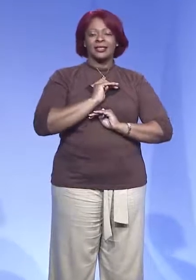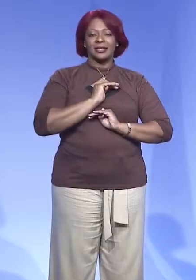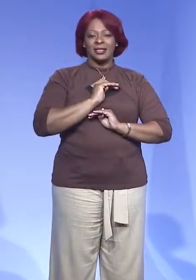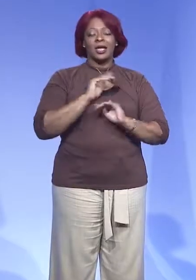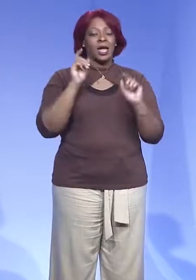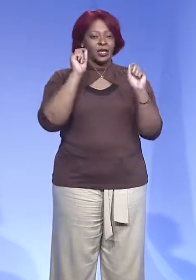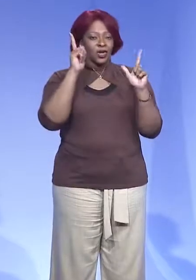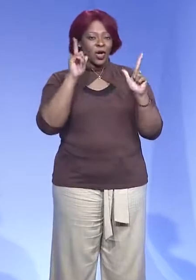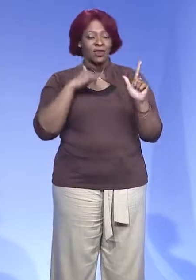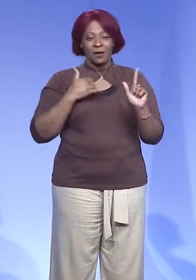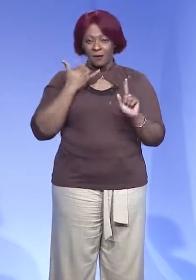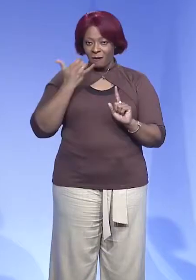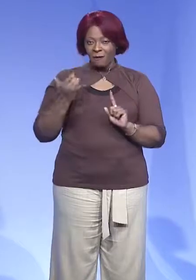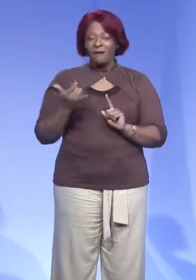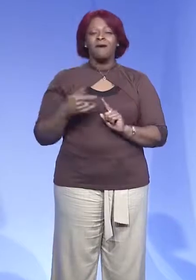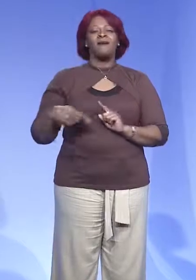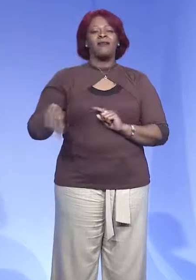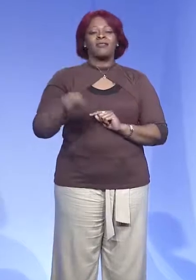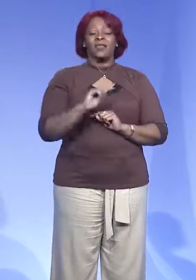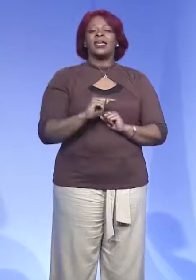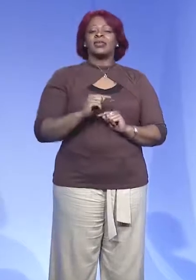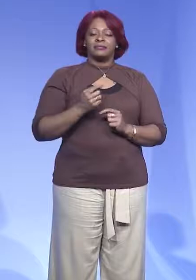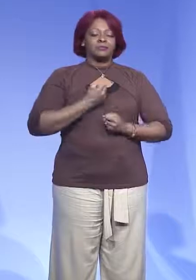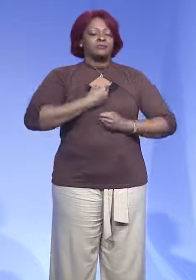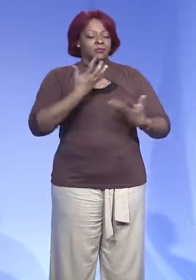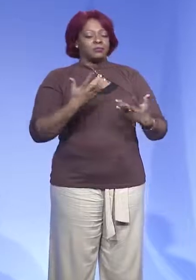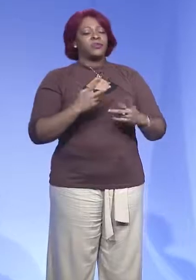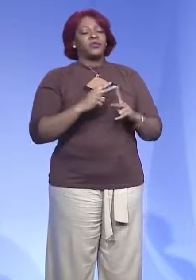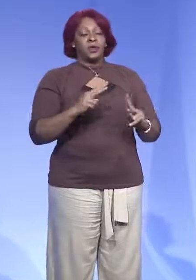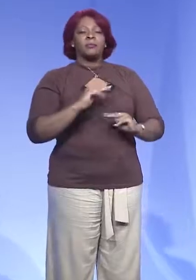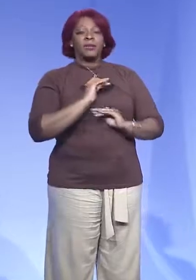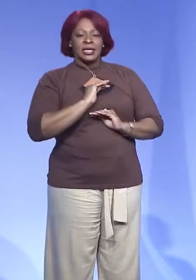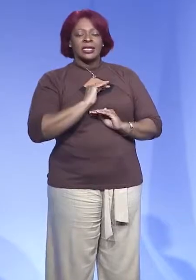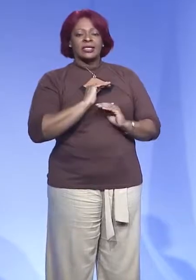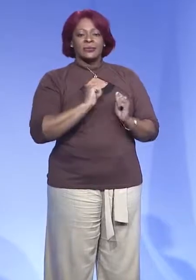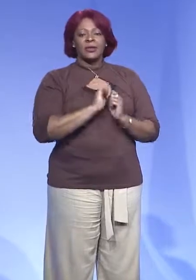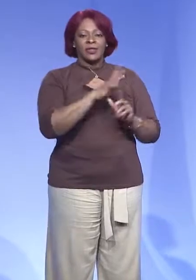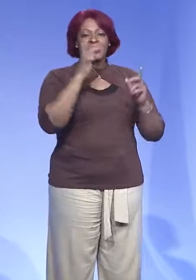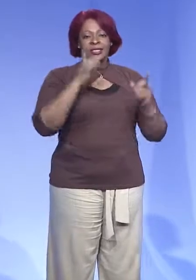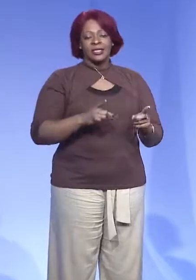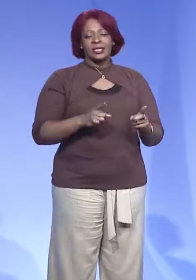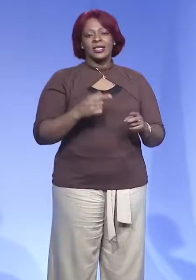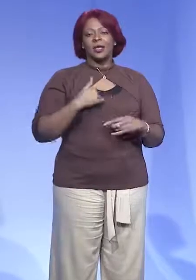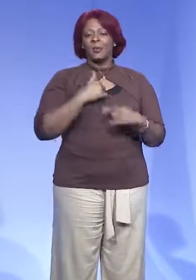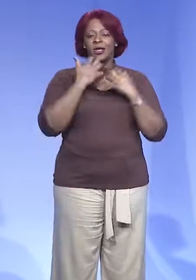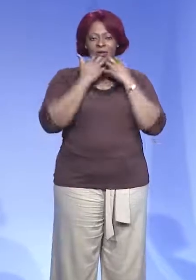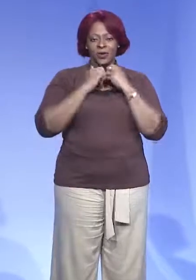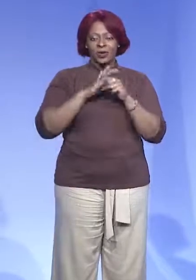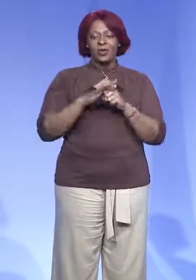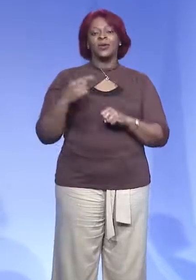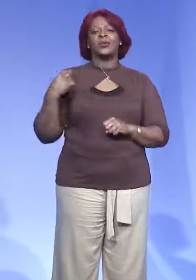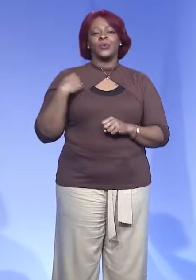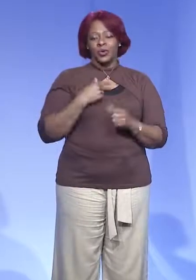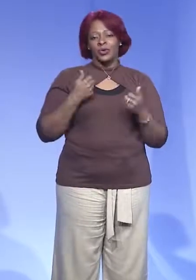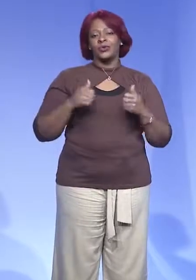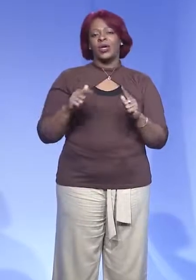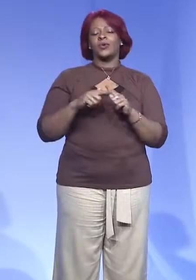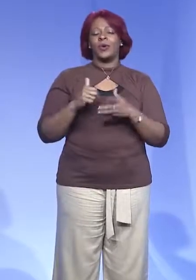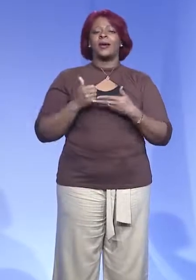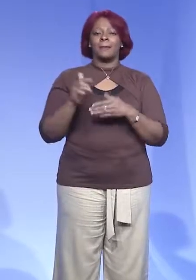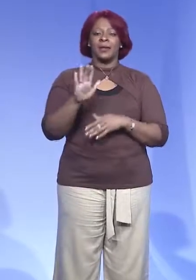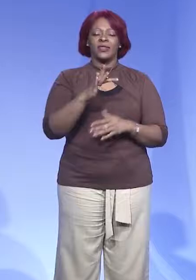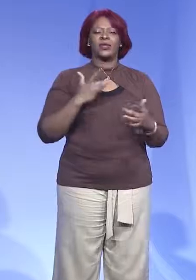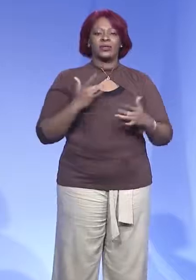were surprised at a call. And they expressed that they were pleased that we cared and that we were trying to accommodate